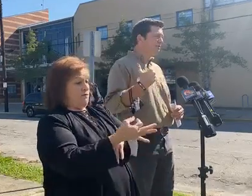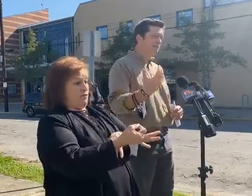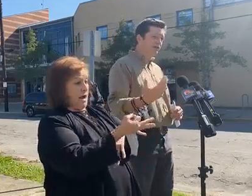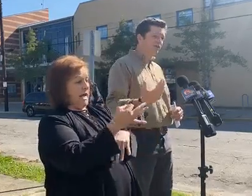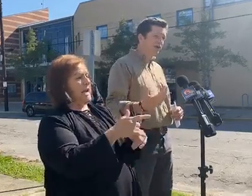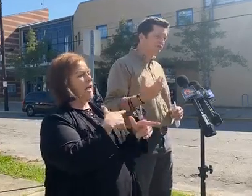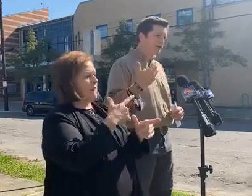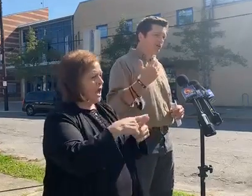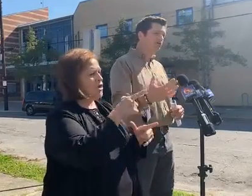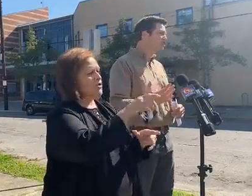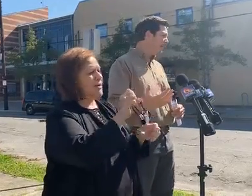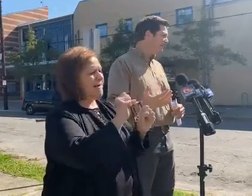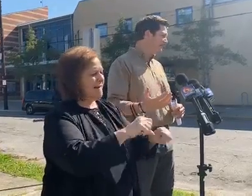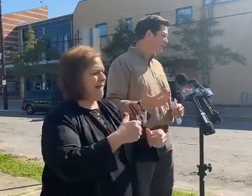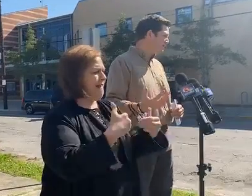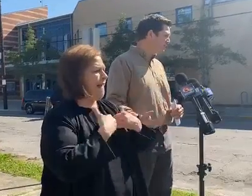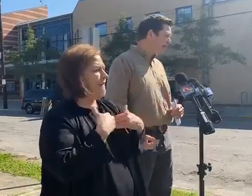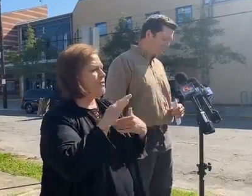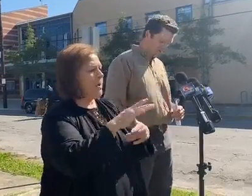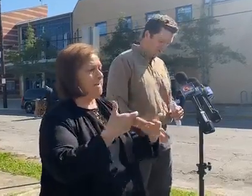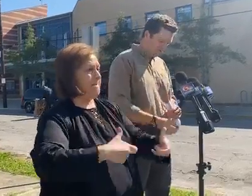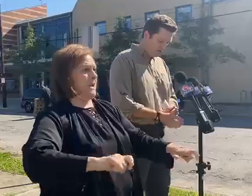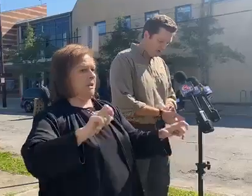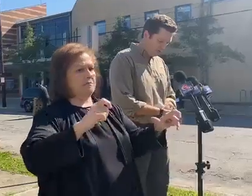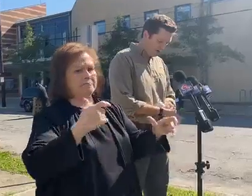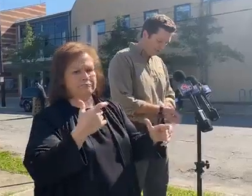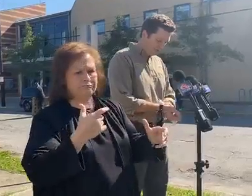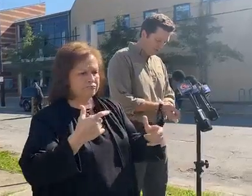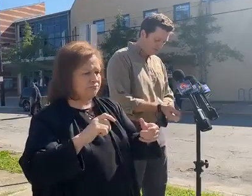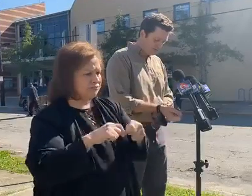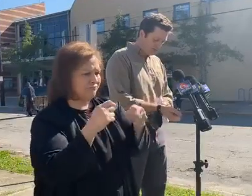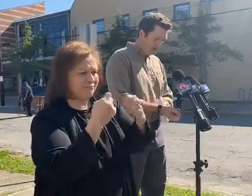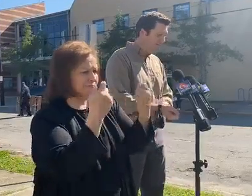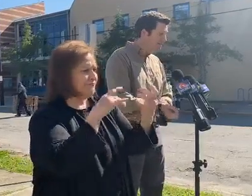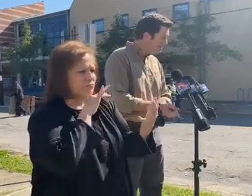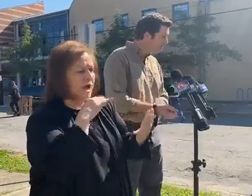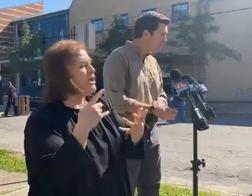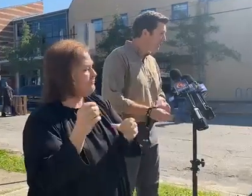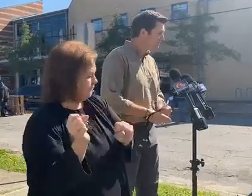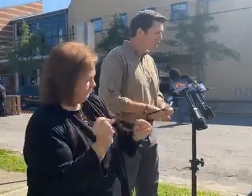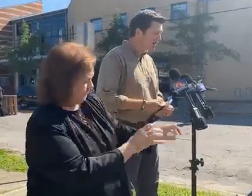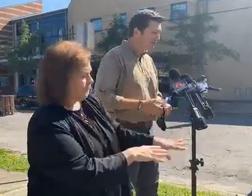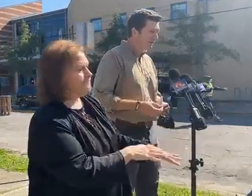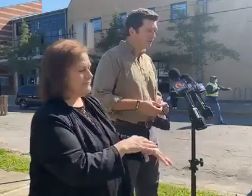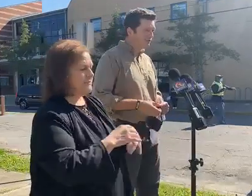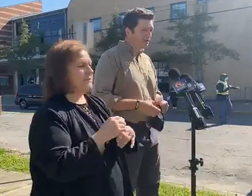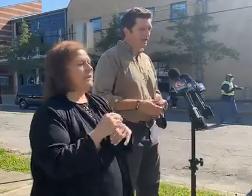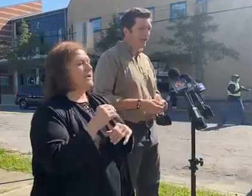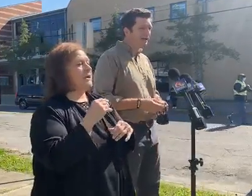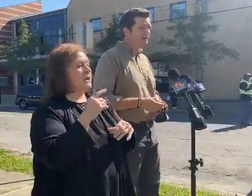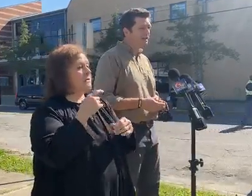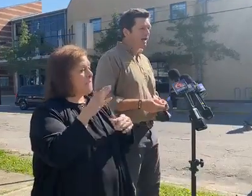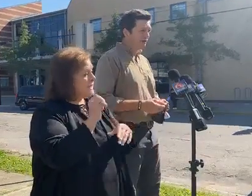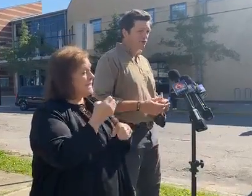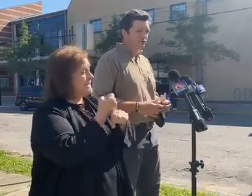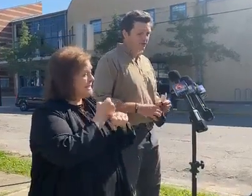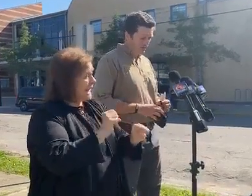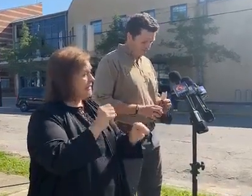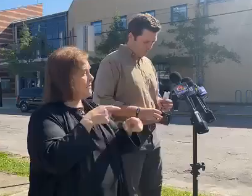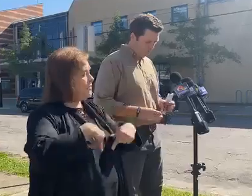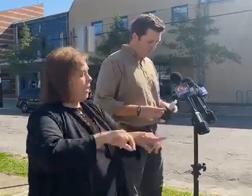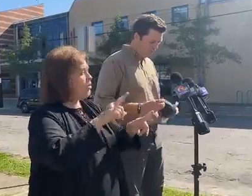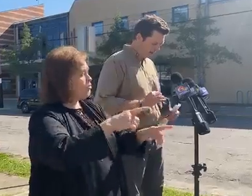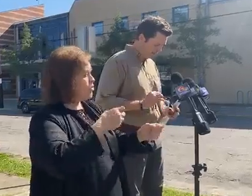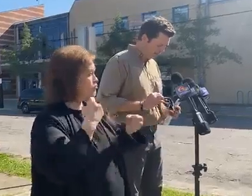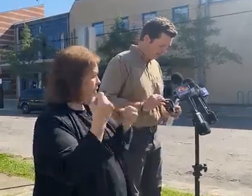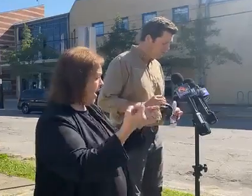you can put the bigger stuff should you have any on your property. Otherwise, please be safe as you're driving around the city and as you're cleaning